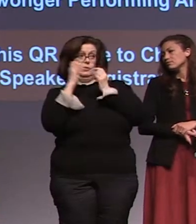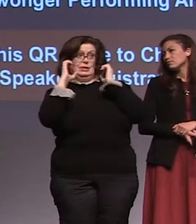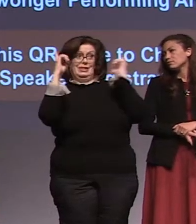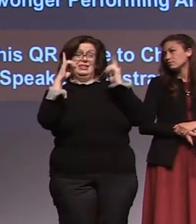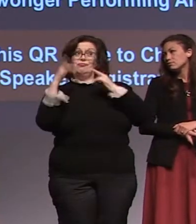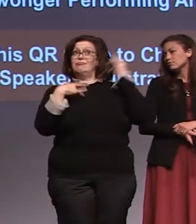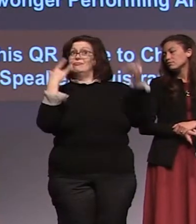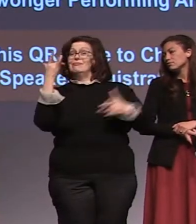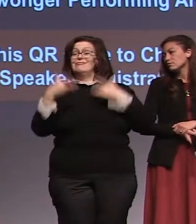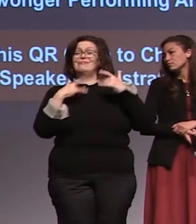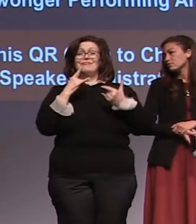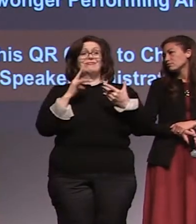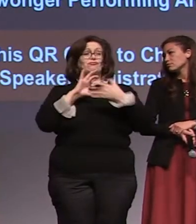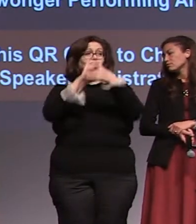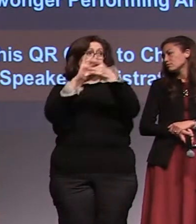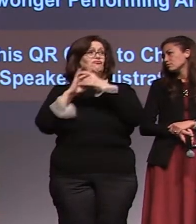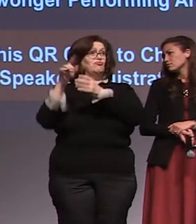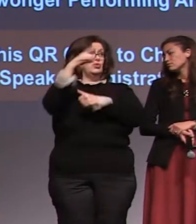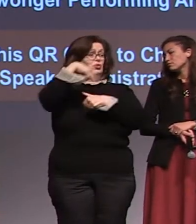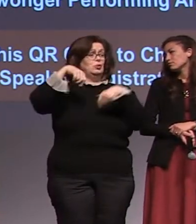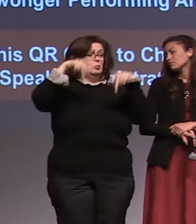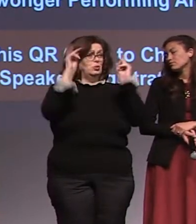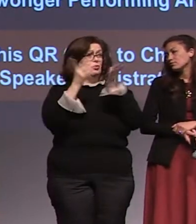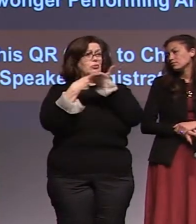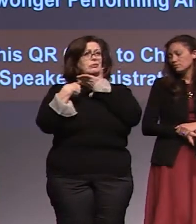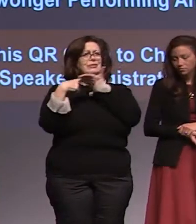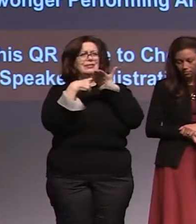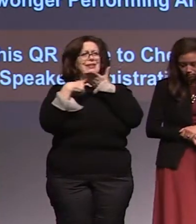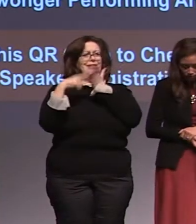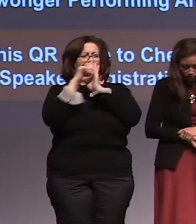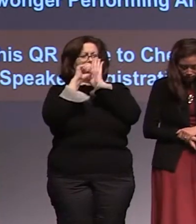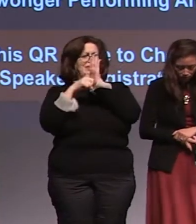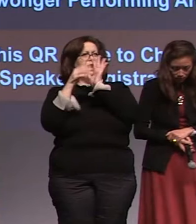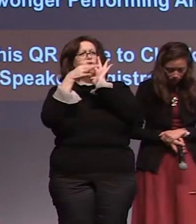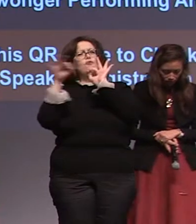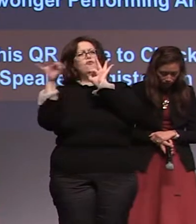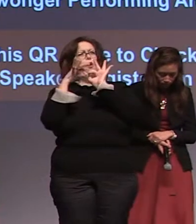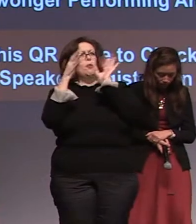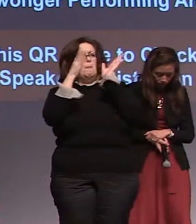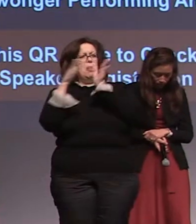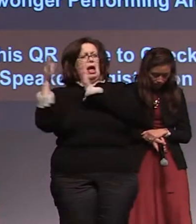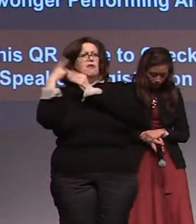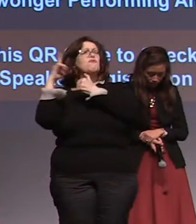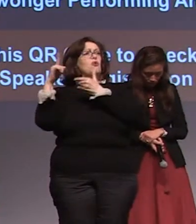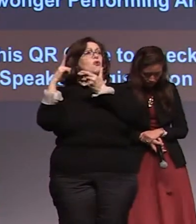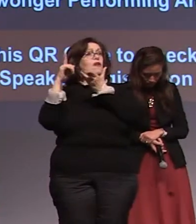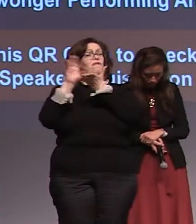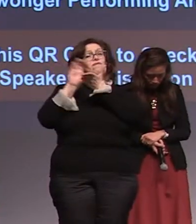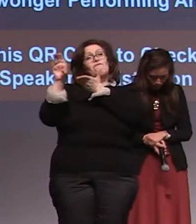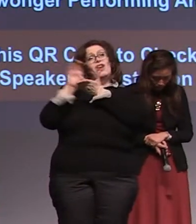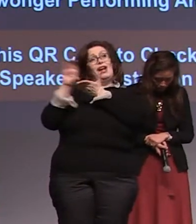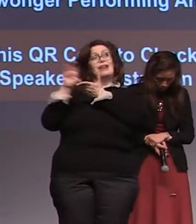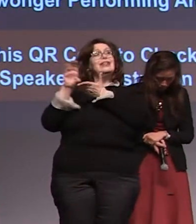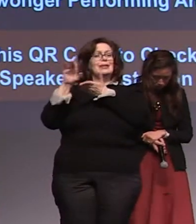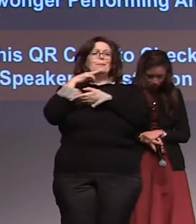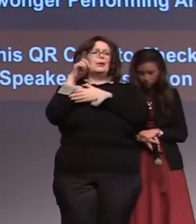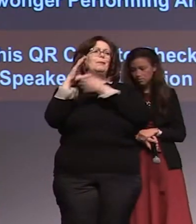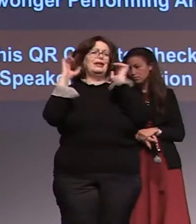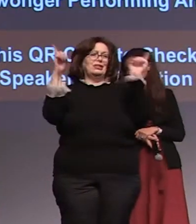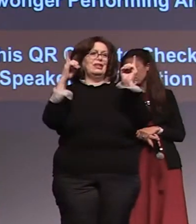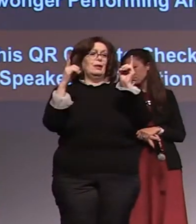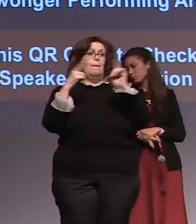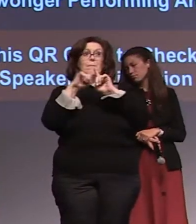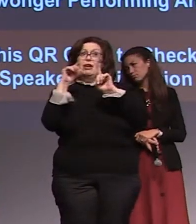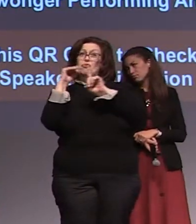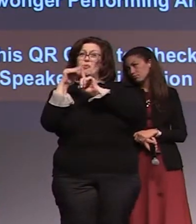very excited to work with you on this opportunity to discuss the state's formula for public education funding, we would like to remind you of the